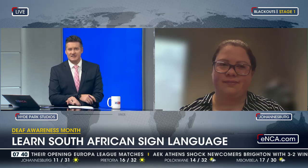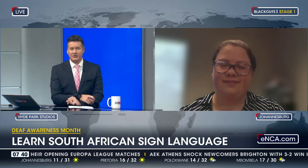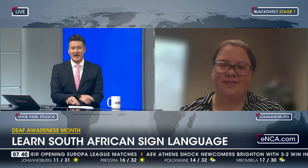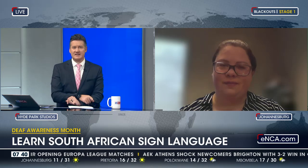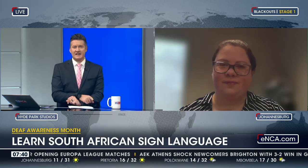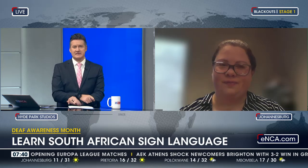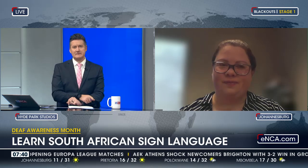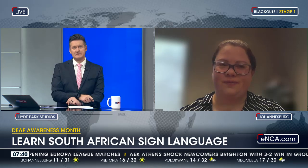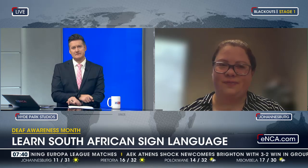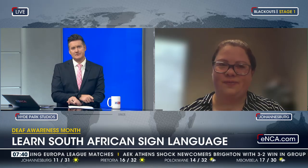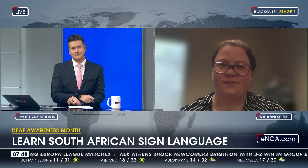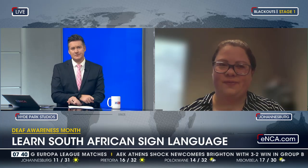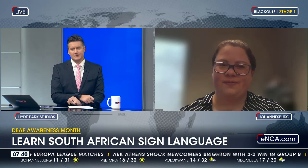community react to that?